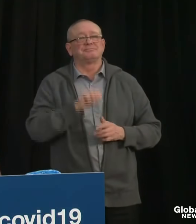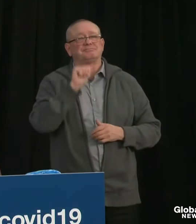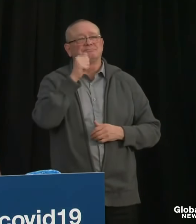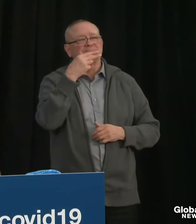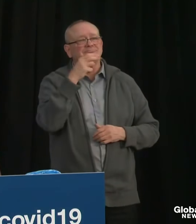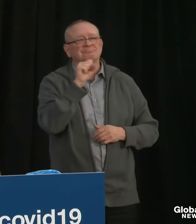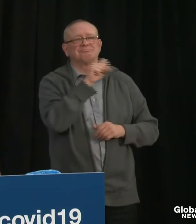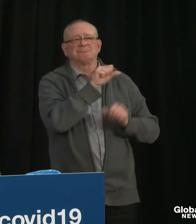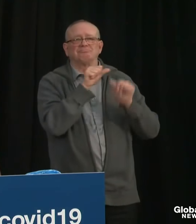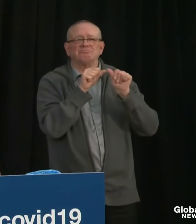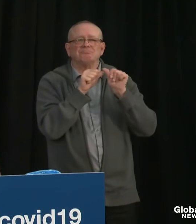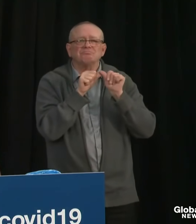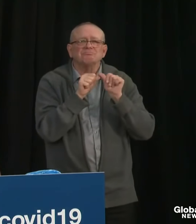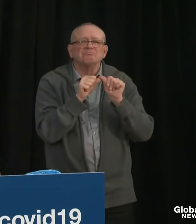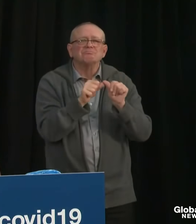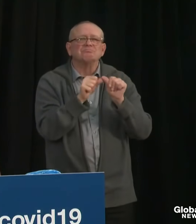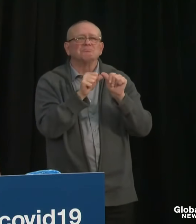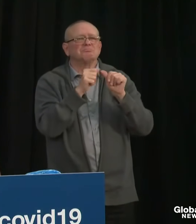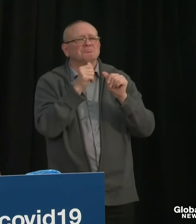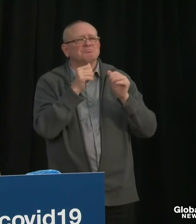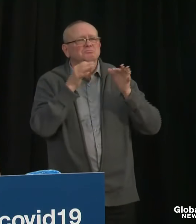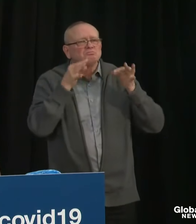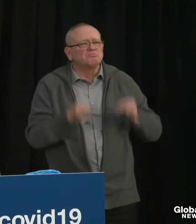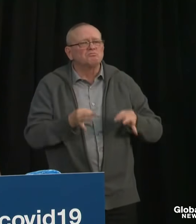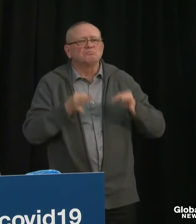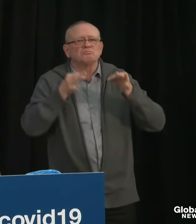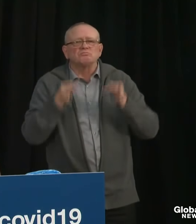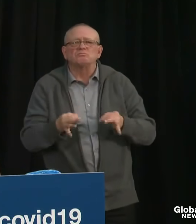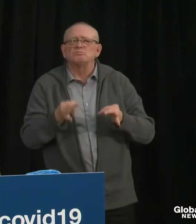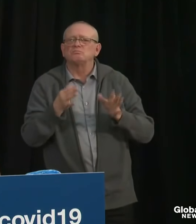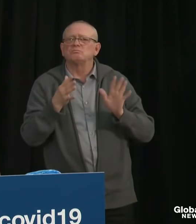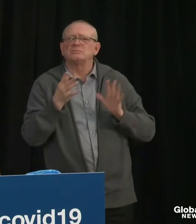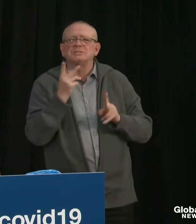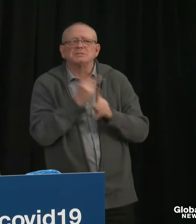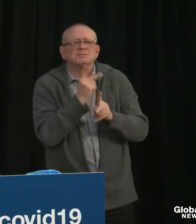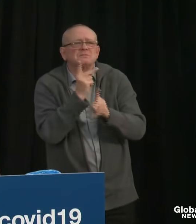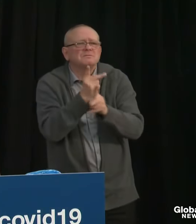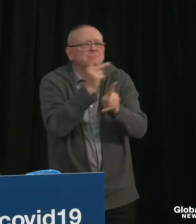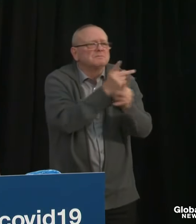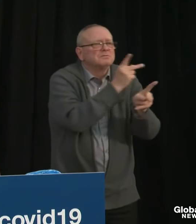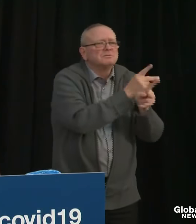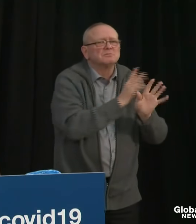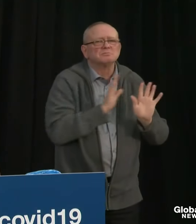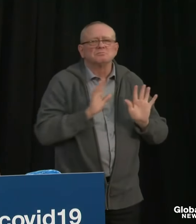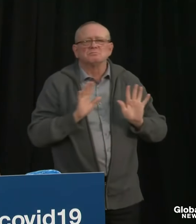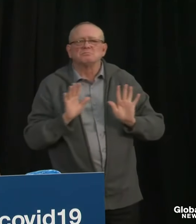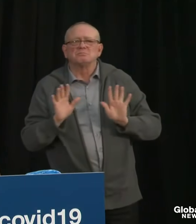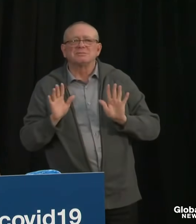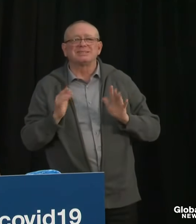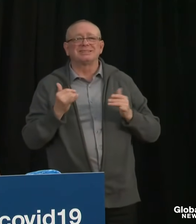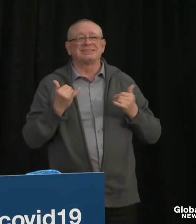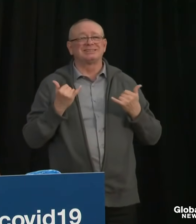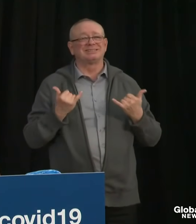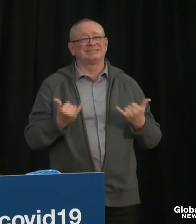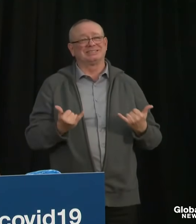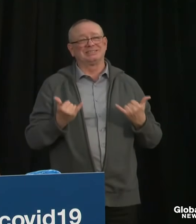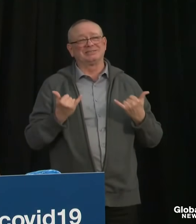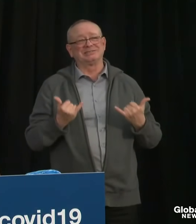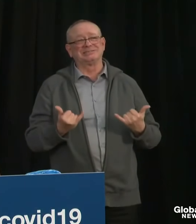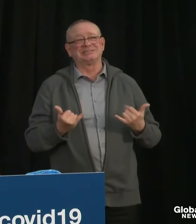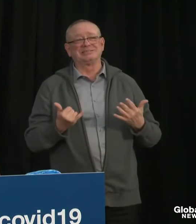other, and the measures in place right now are the best way to care for our neighbours and for our